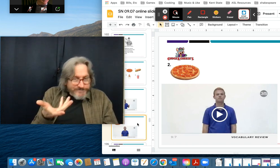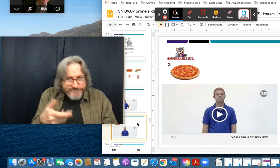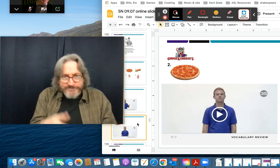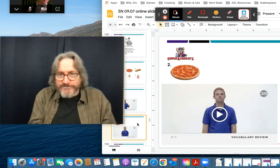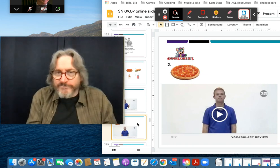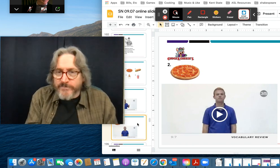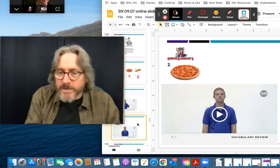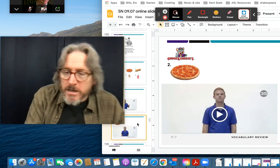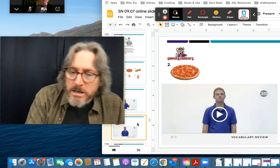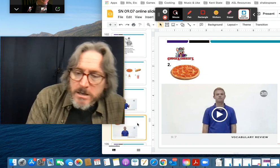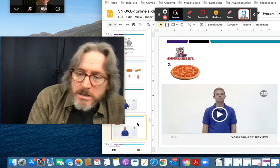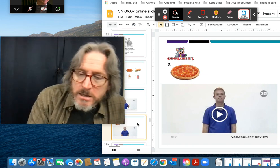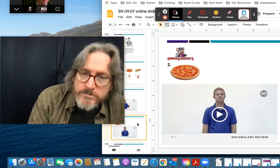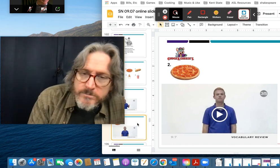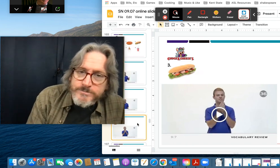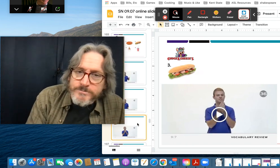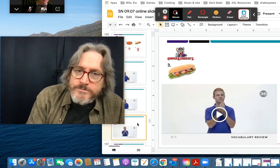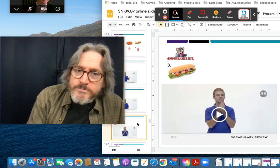pizza.